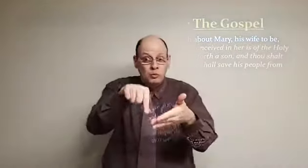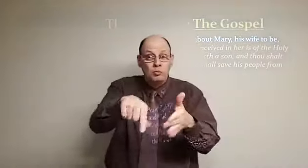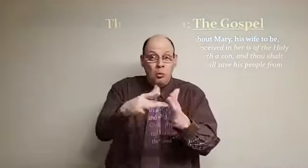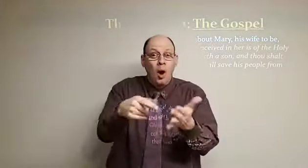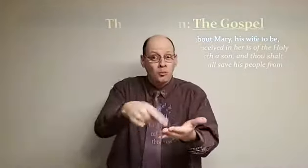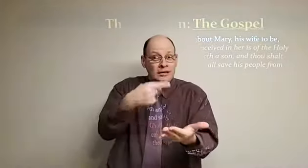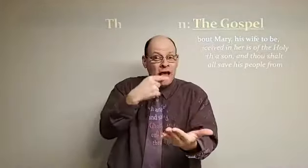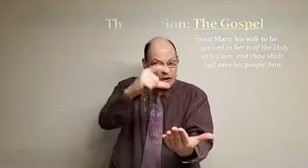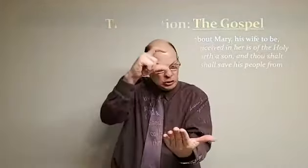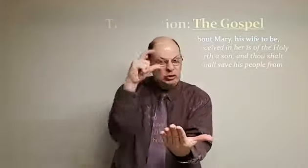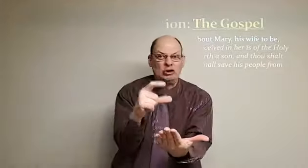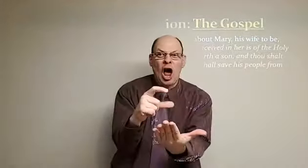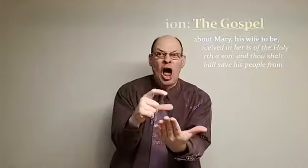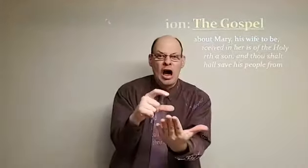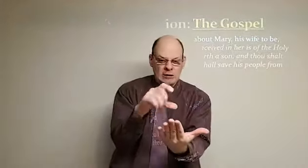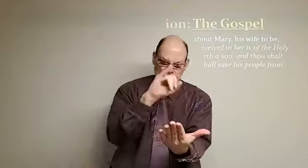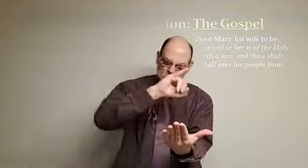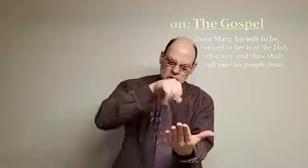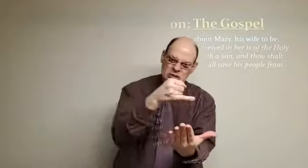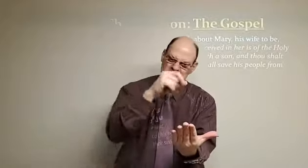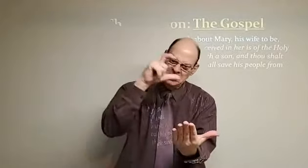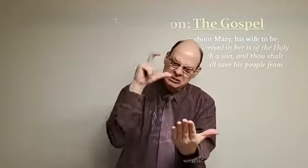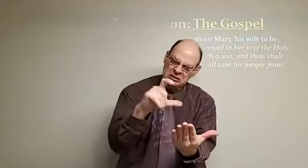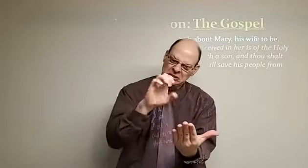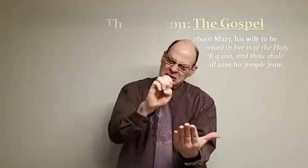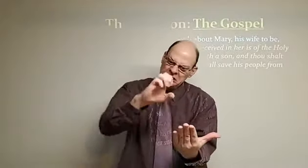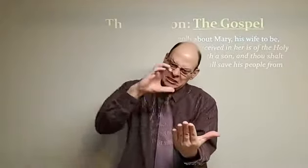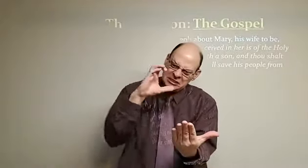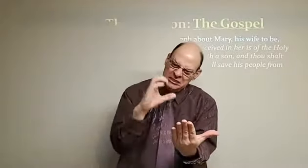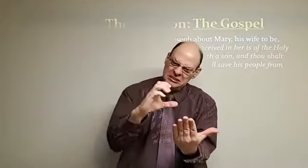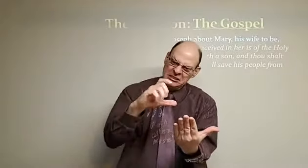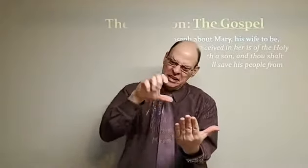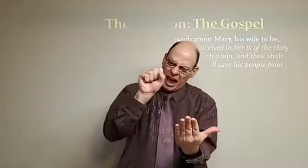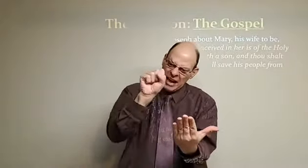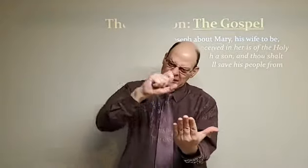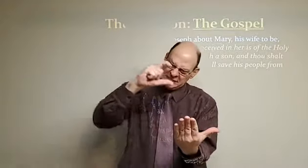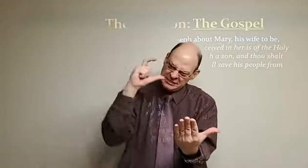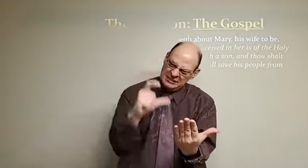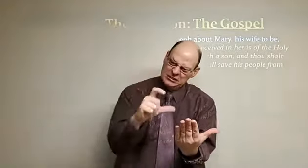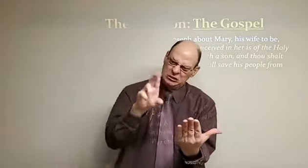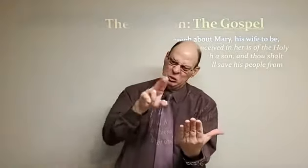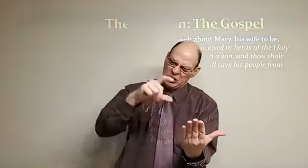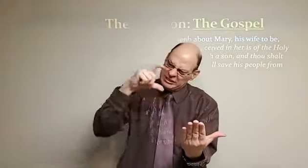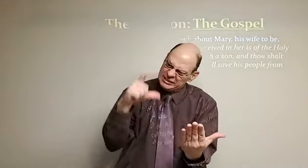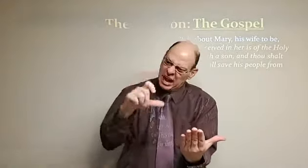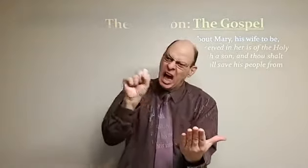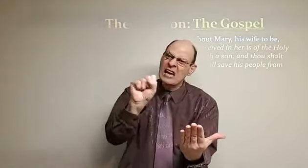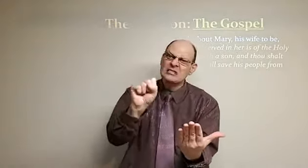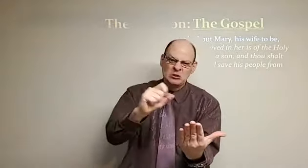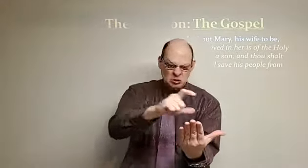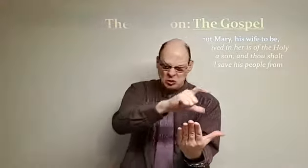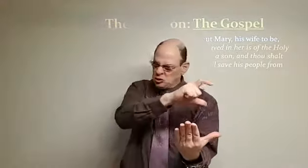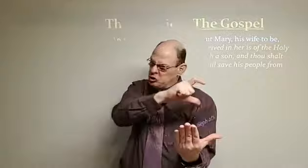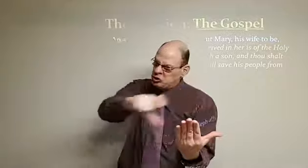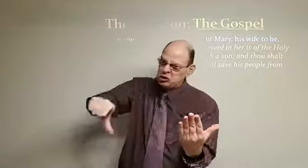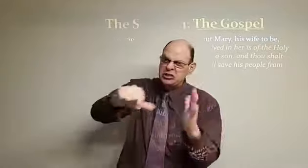very specifically you know in the Bible it is all capital letters J E S U S they're all capital